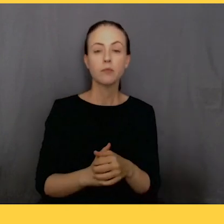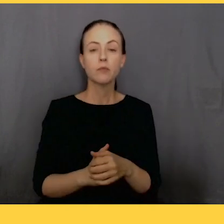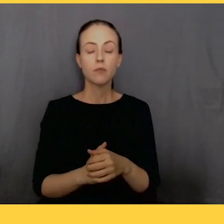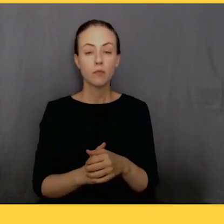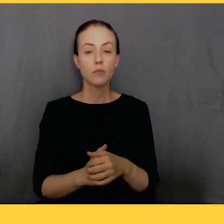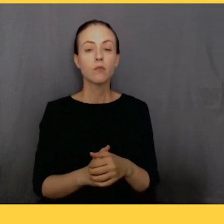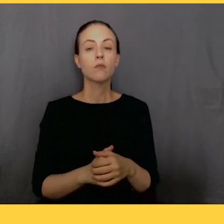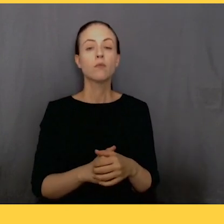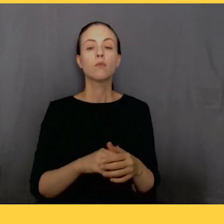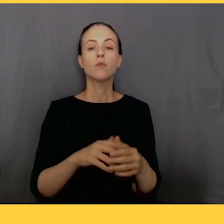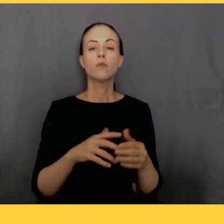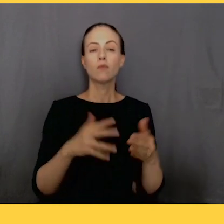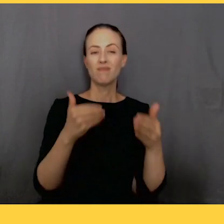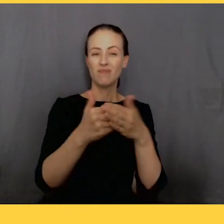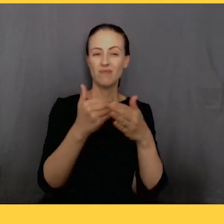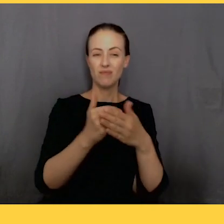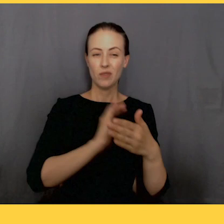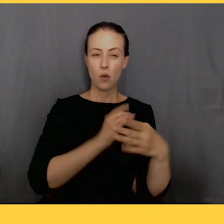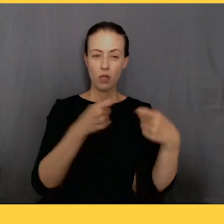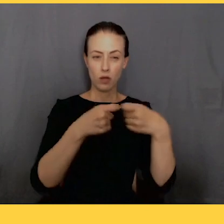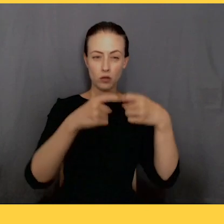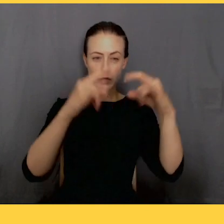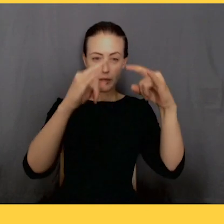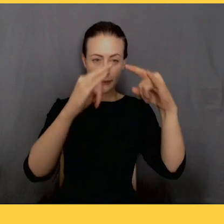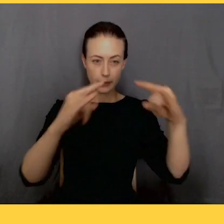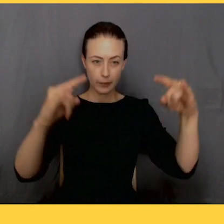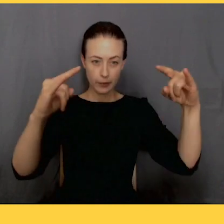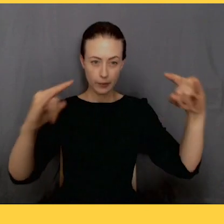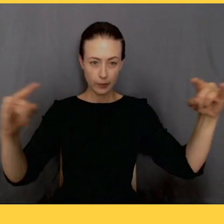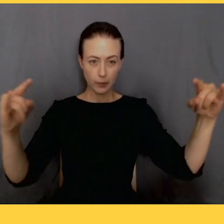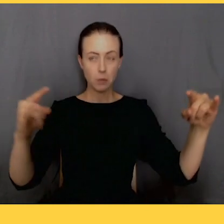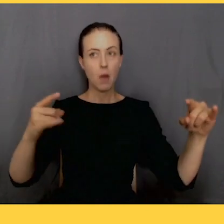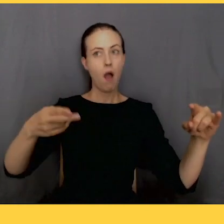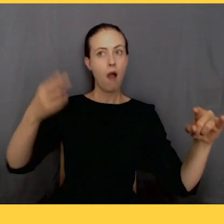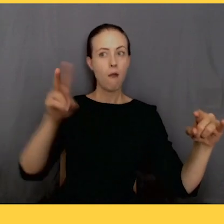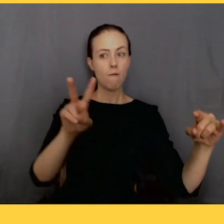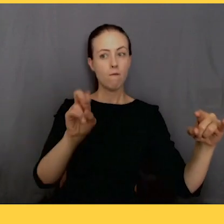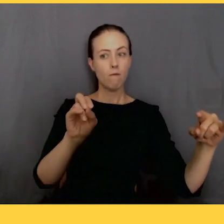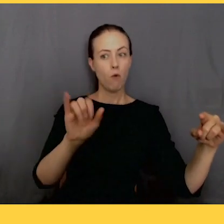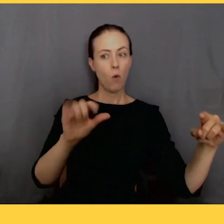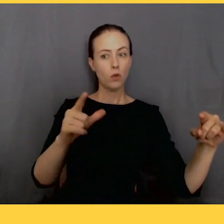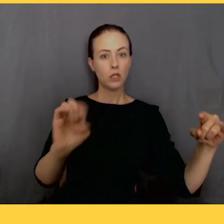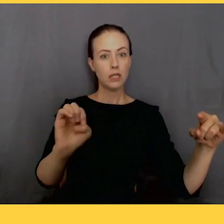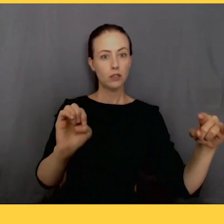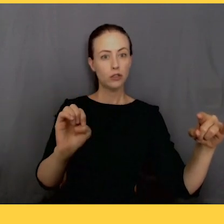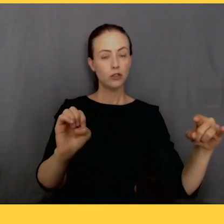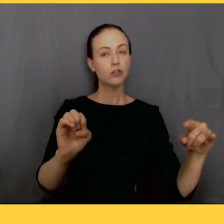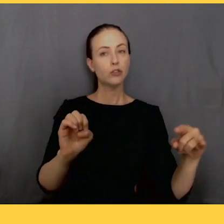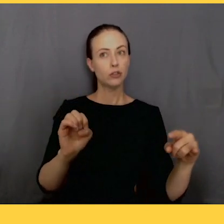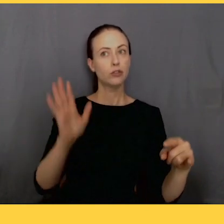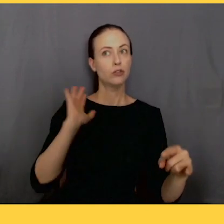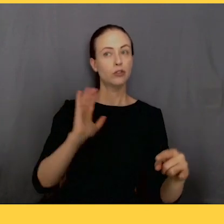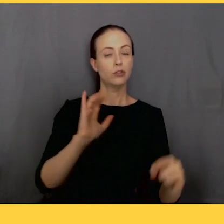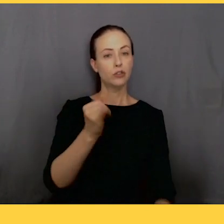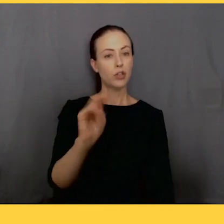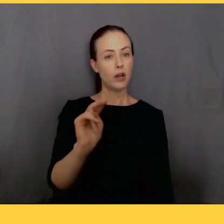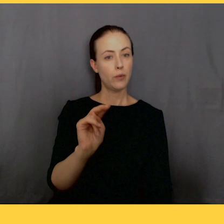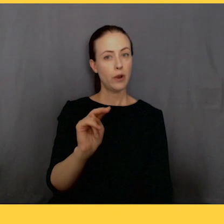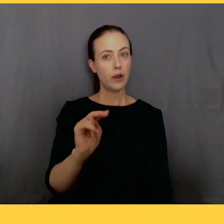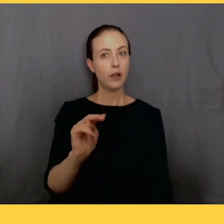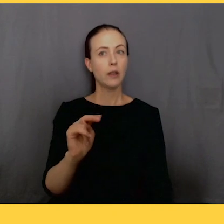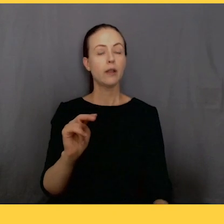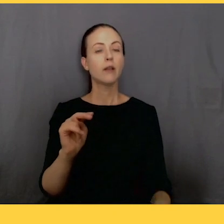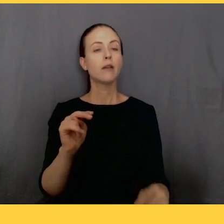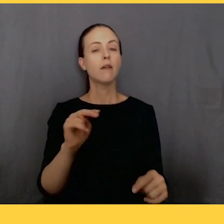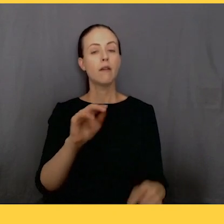year. Specifically, we had some of our high voltage line that go through this area, both in the month of January and also in the